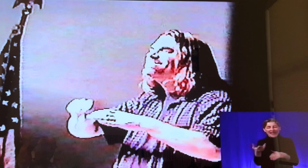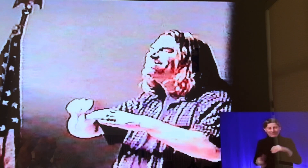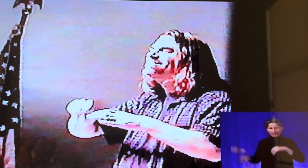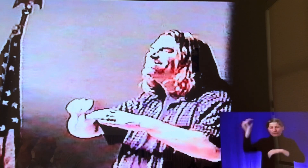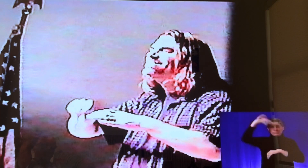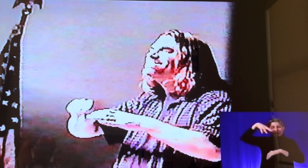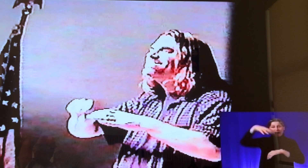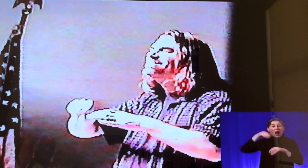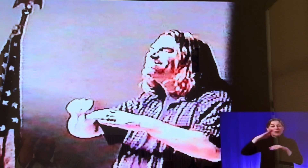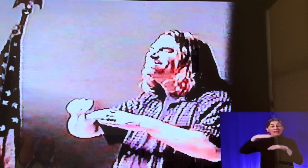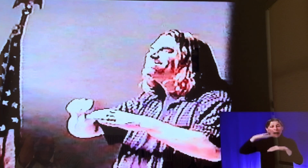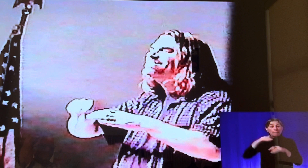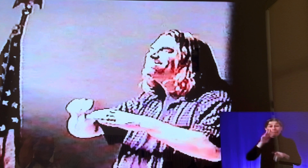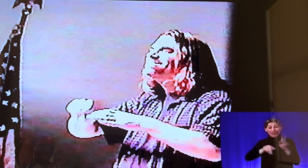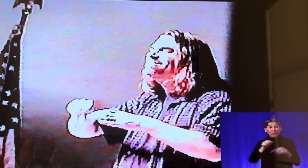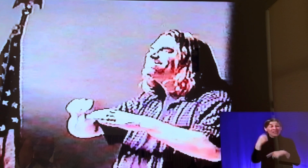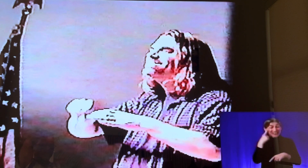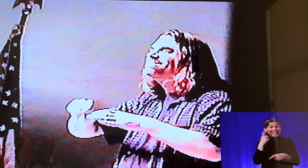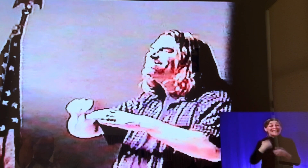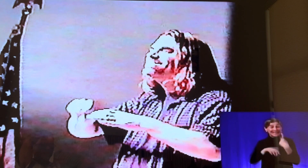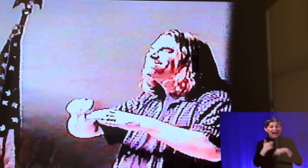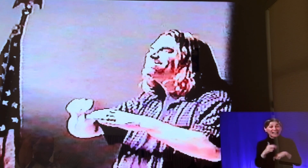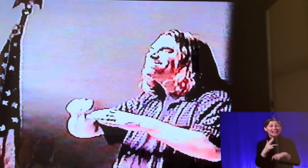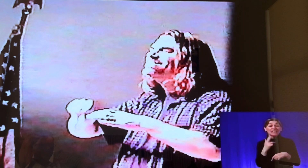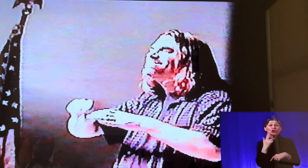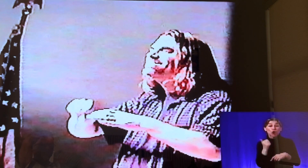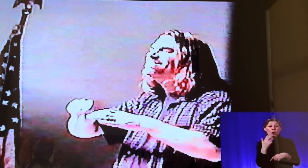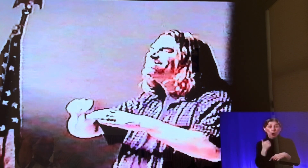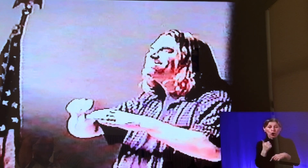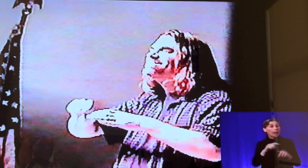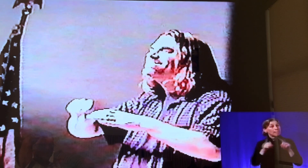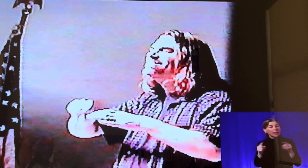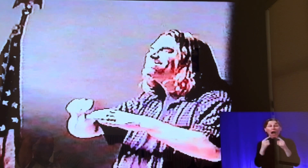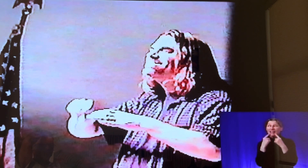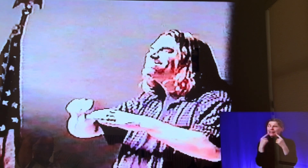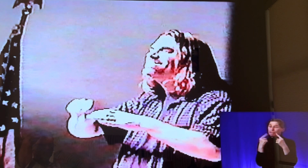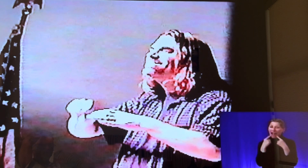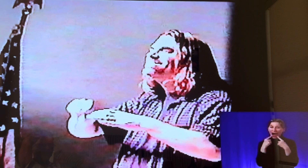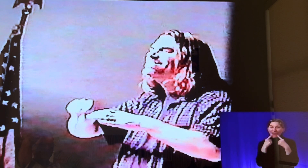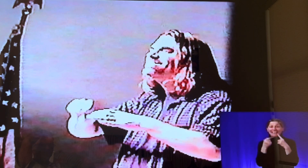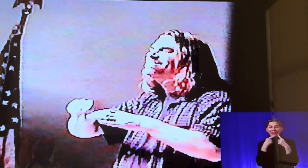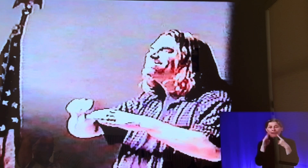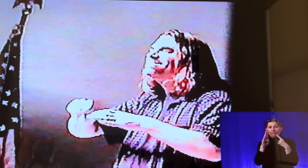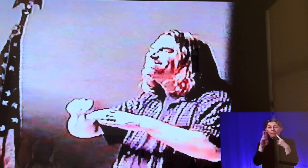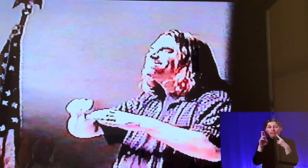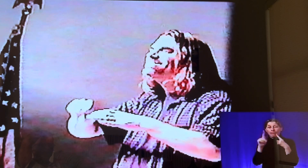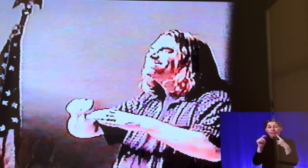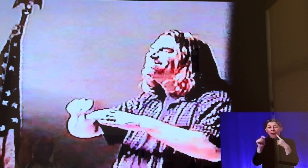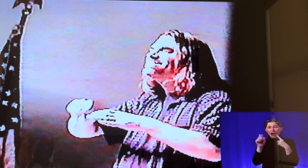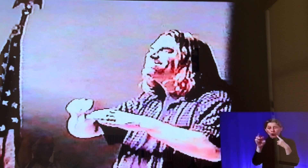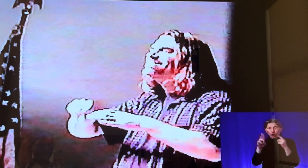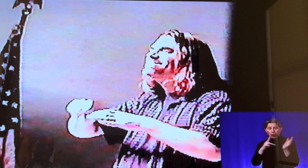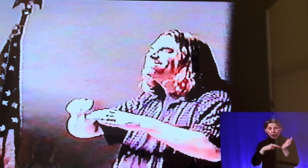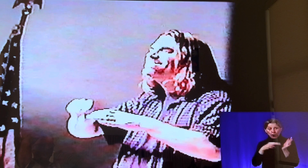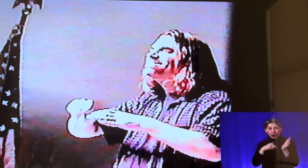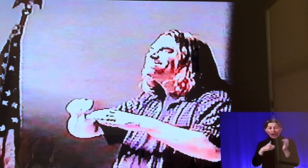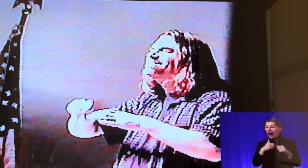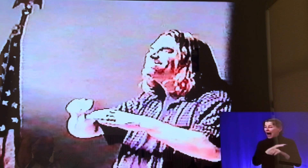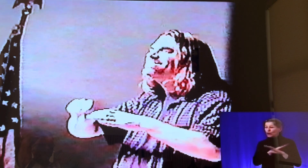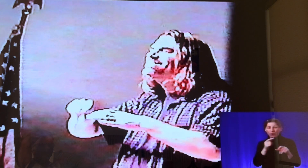that people think he's signing sugar, but clearly on his mouth, he's saying butter. I don't think it'd be a huge problem in the